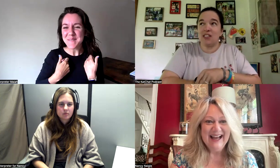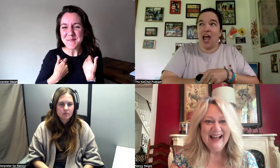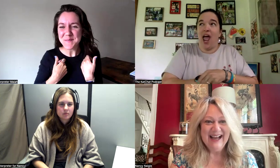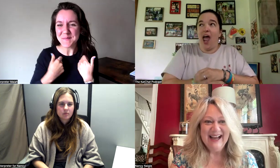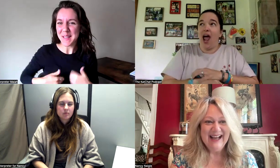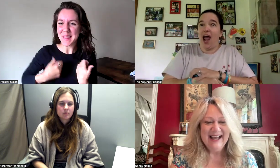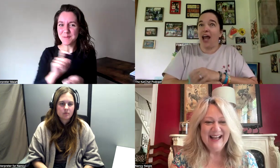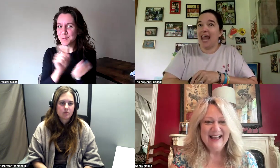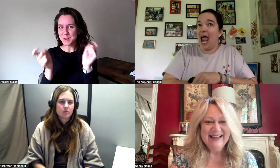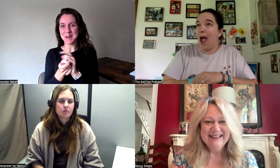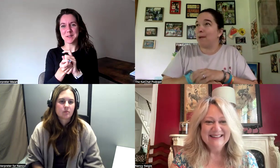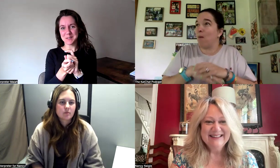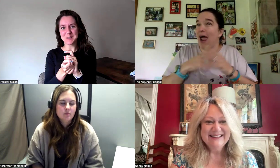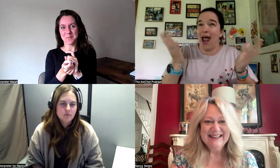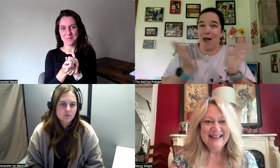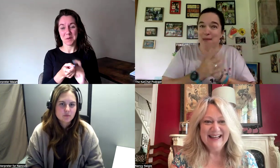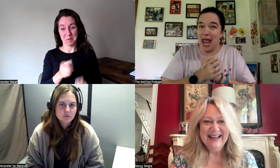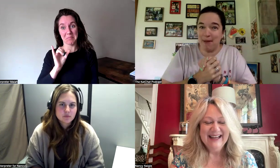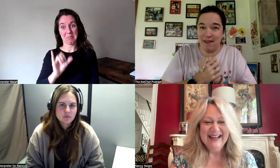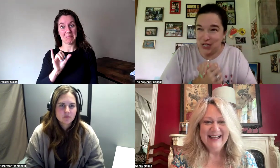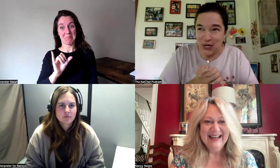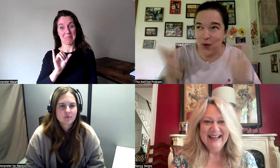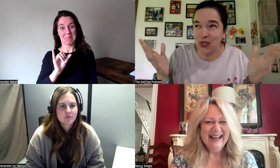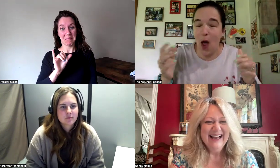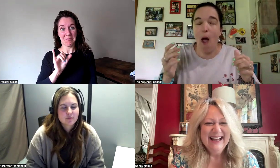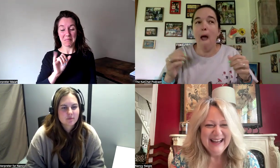changes. Yeah, but wow, I'm